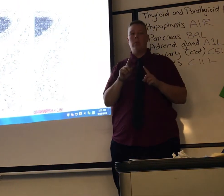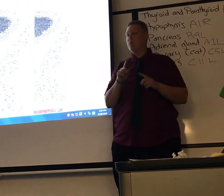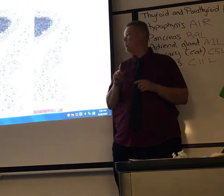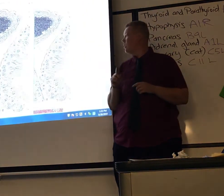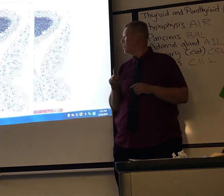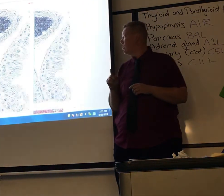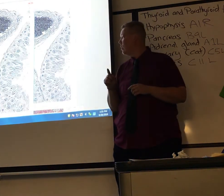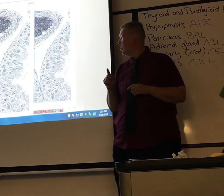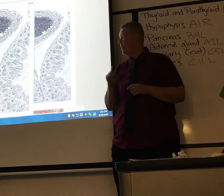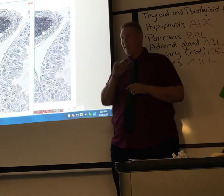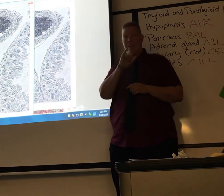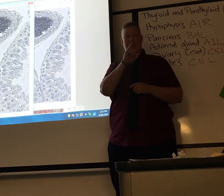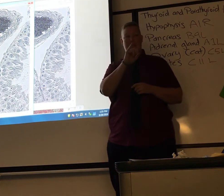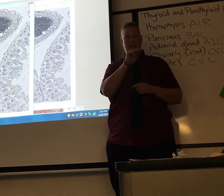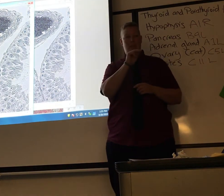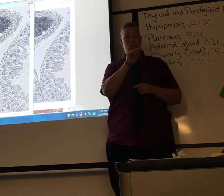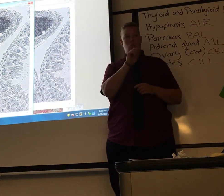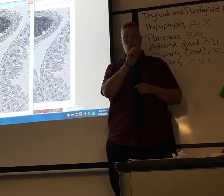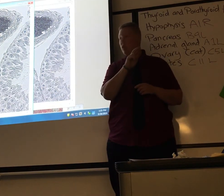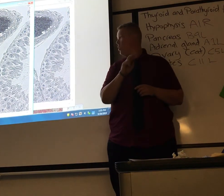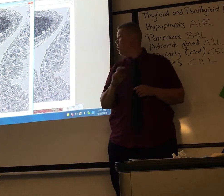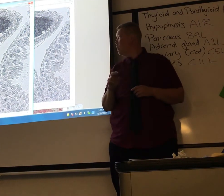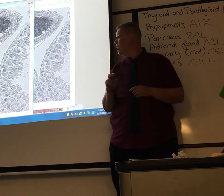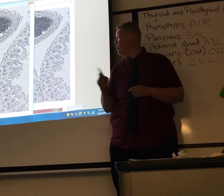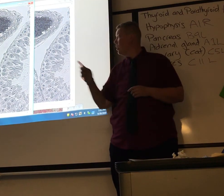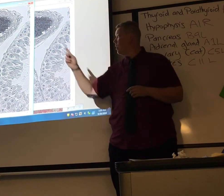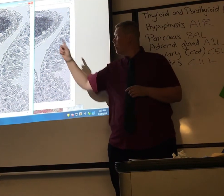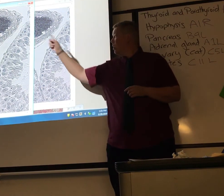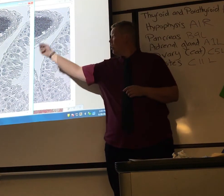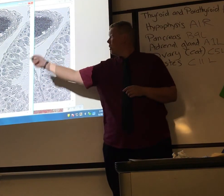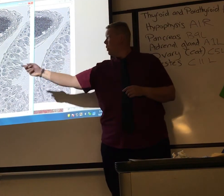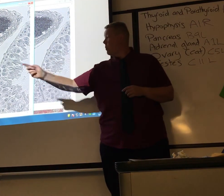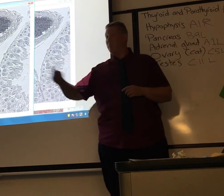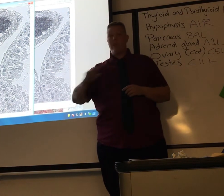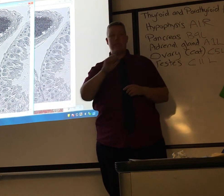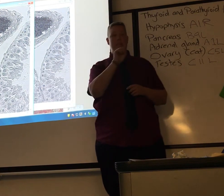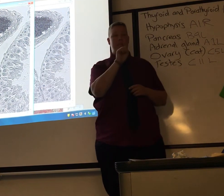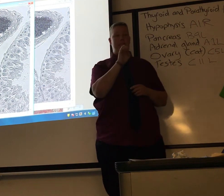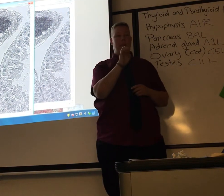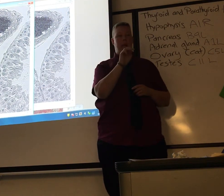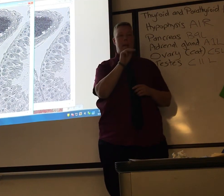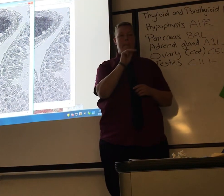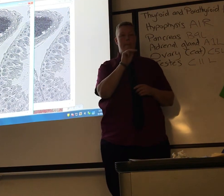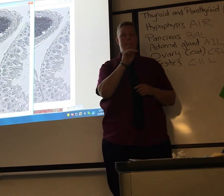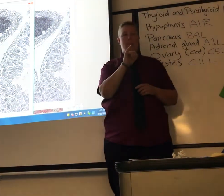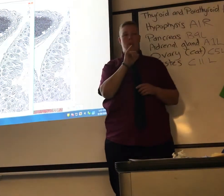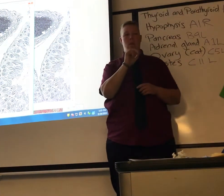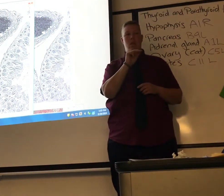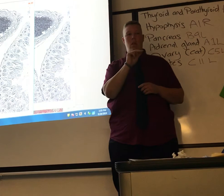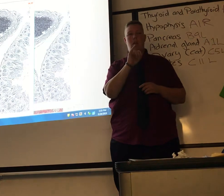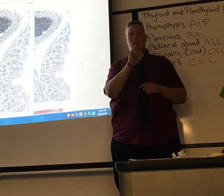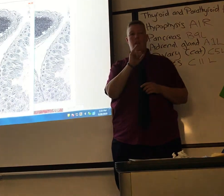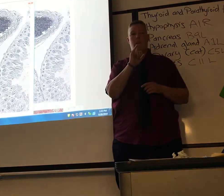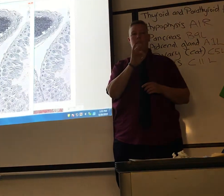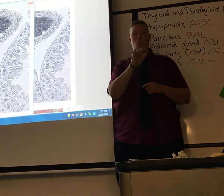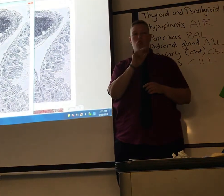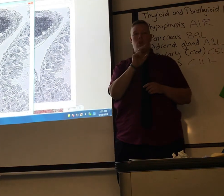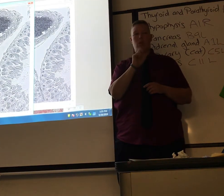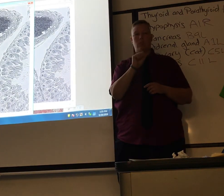cells. And what is this? Seminiferous tubule. Okay, I think that's on the list as well. That's it.